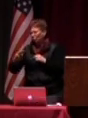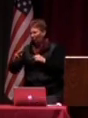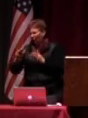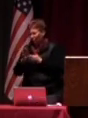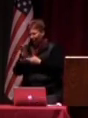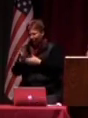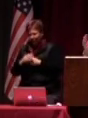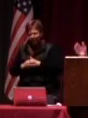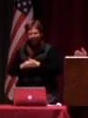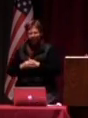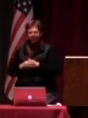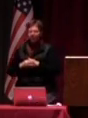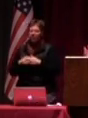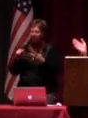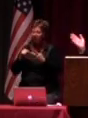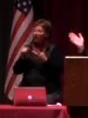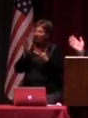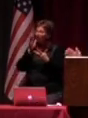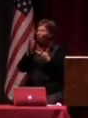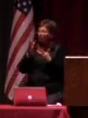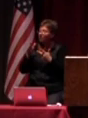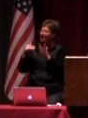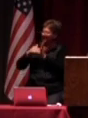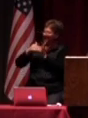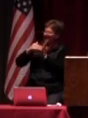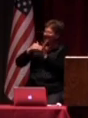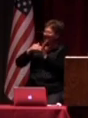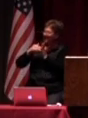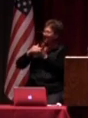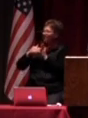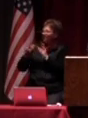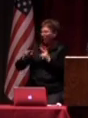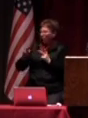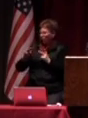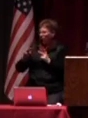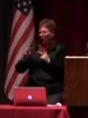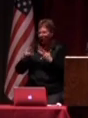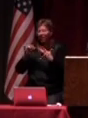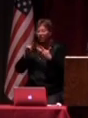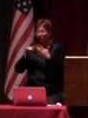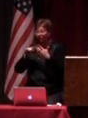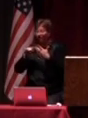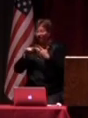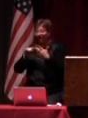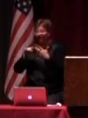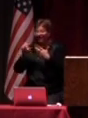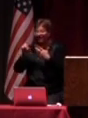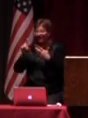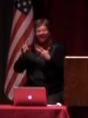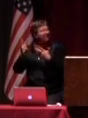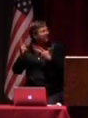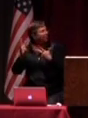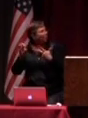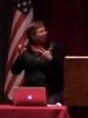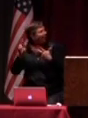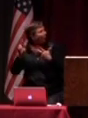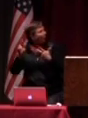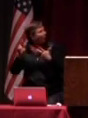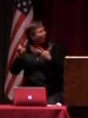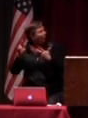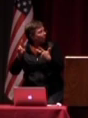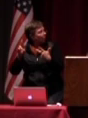buy into them, not to dismiss them, but to study them. Yet another recent biographer, Philip Dwyer, exemplifies this